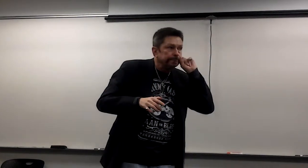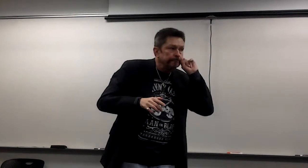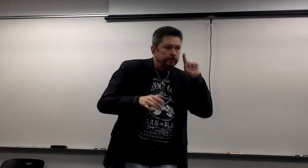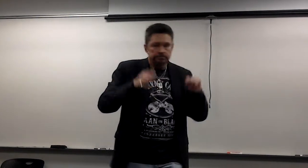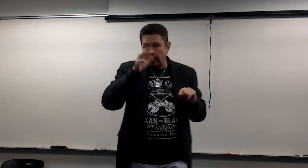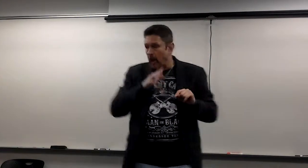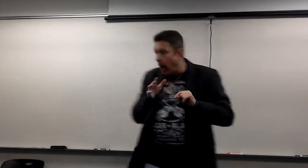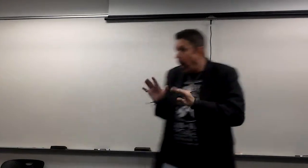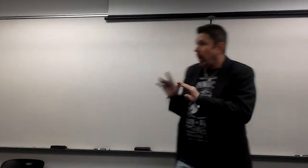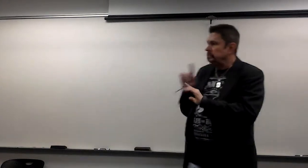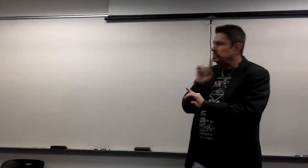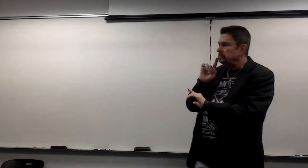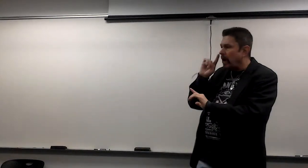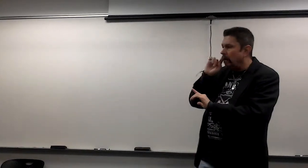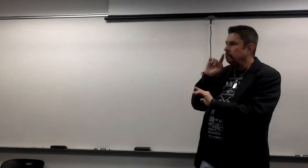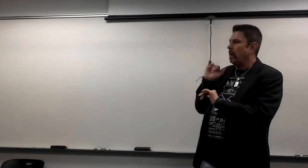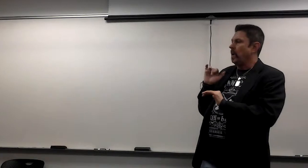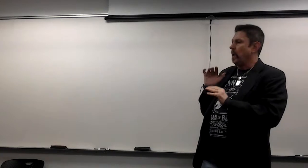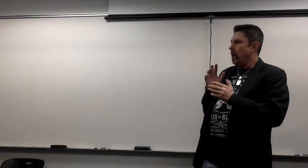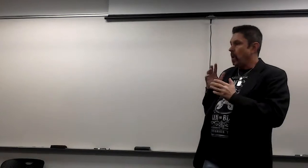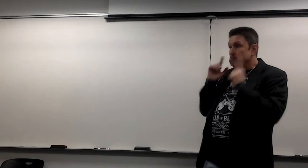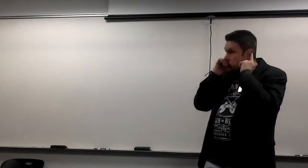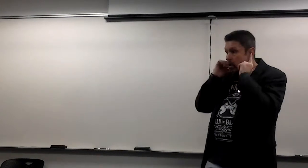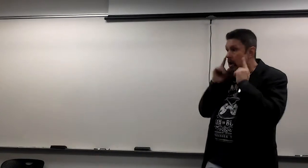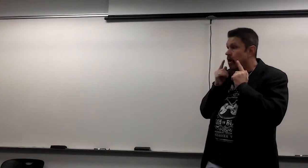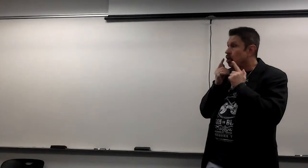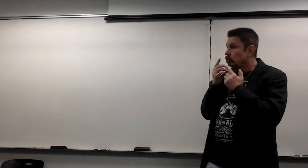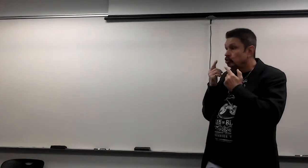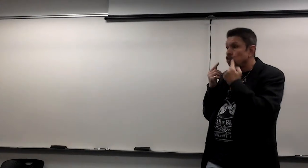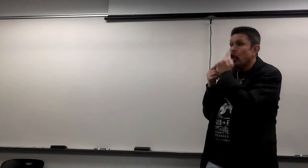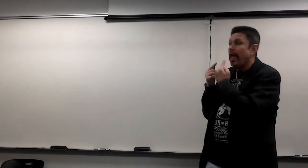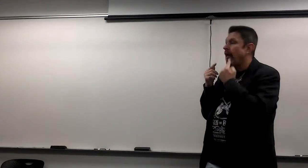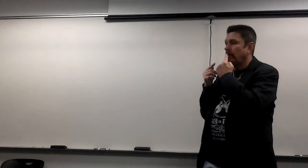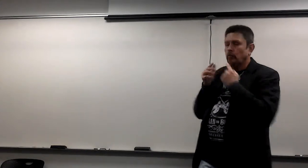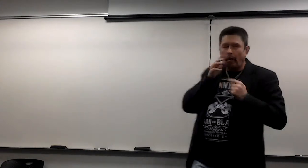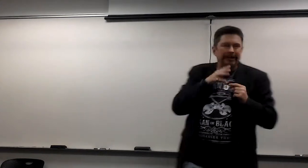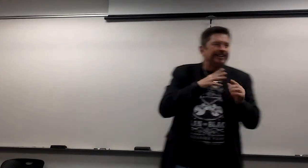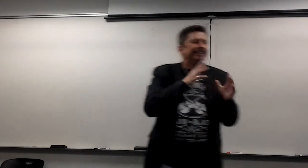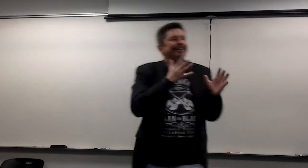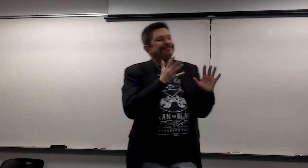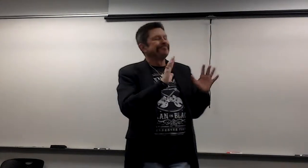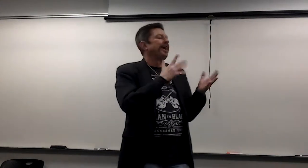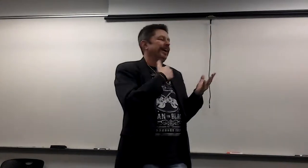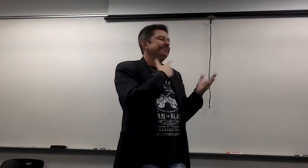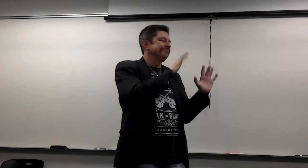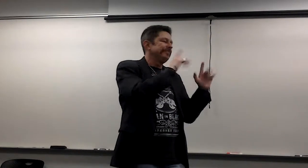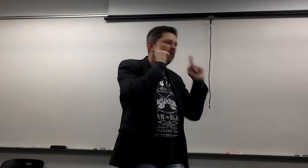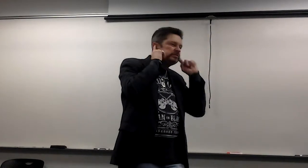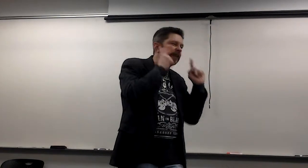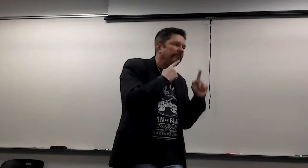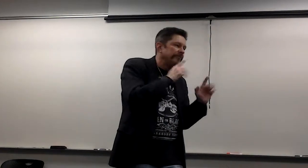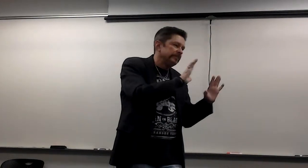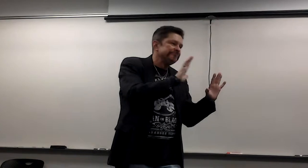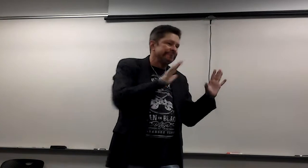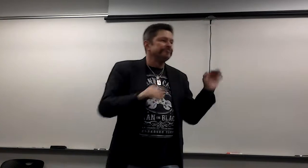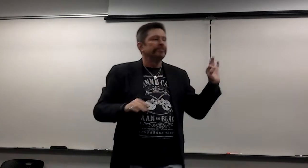And she told him, "I'm deaf." And he said, "Oh, you're deaf? You can't, but you can read my lips." But she